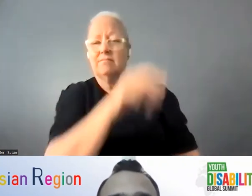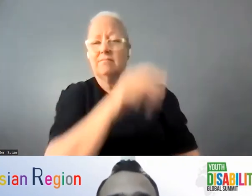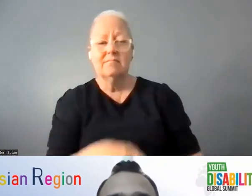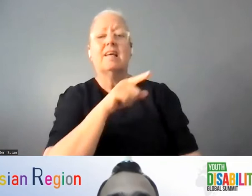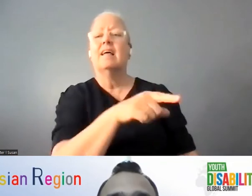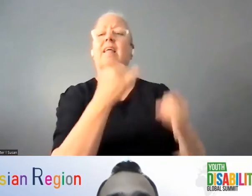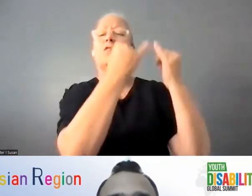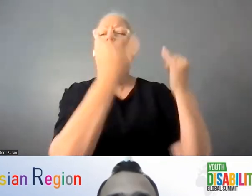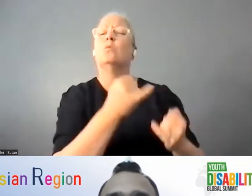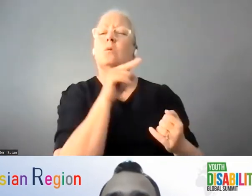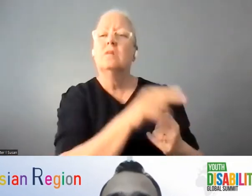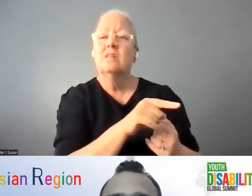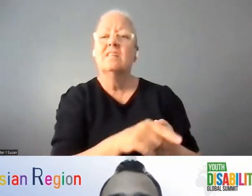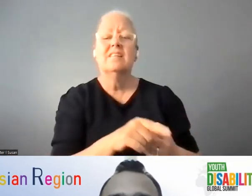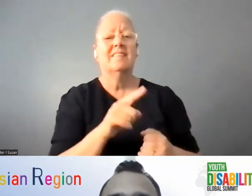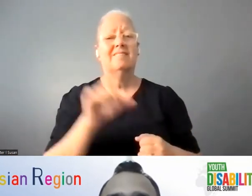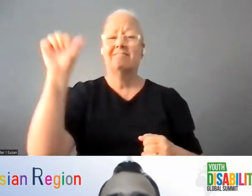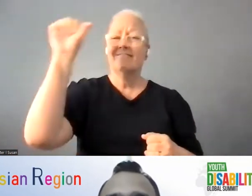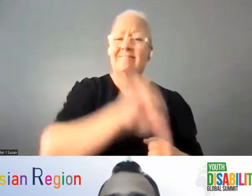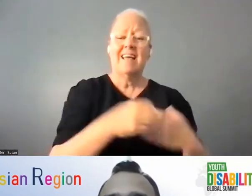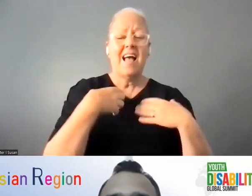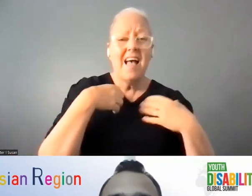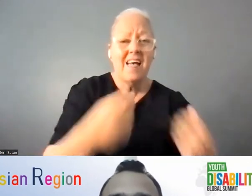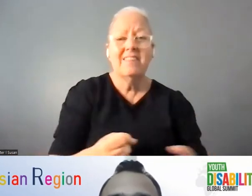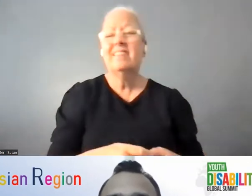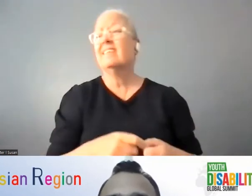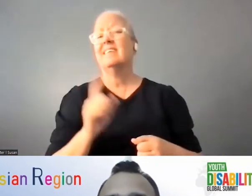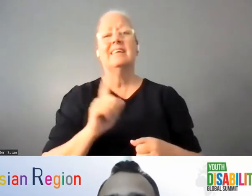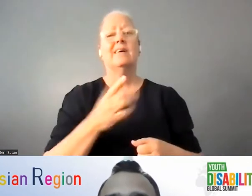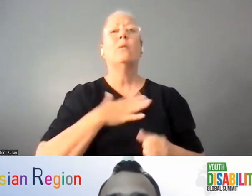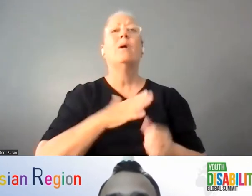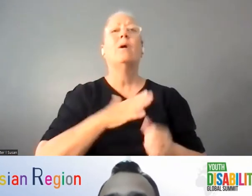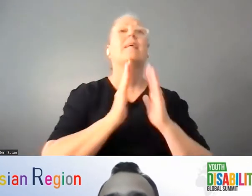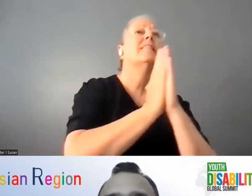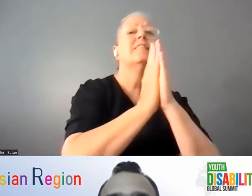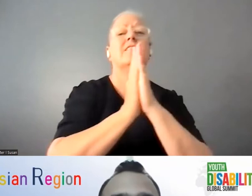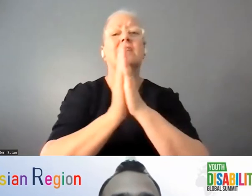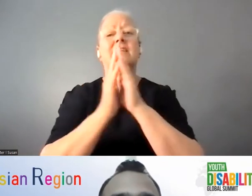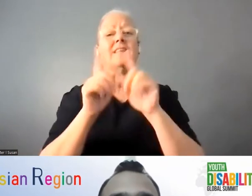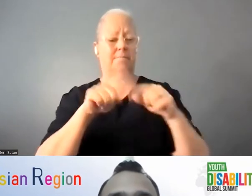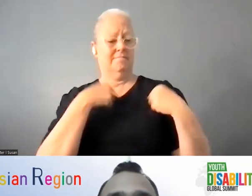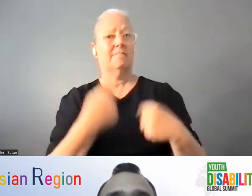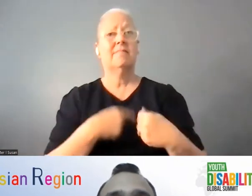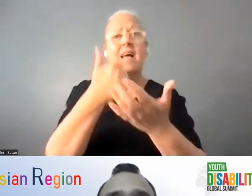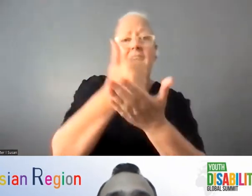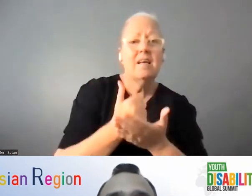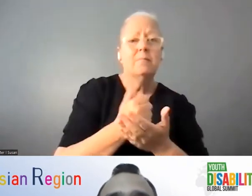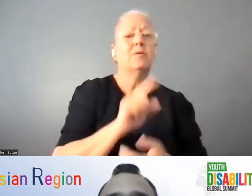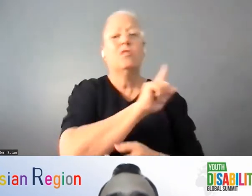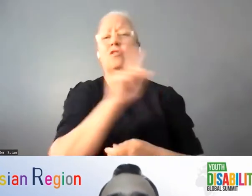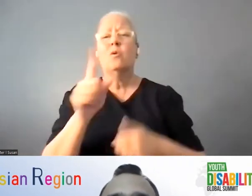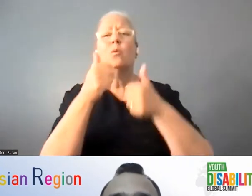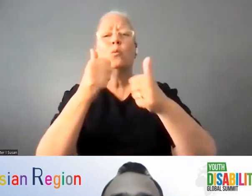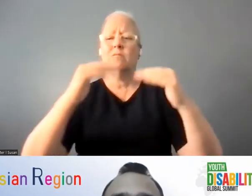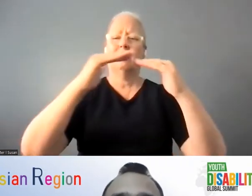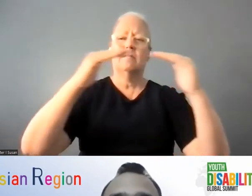poor health, hygiene, bad appetite, rely on charities for their lifetime, no access to quality education, and